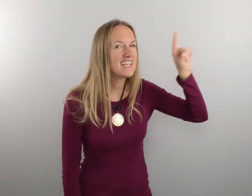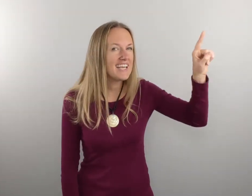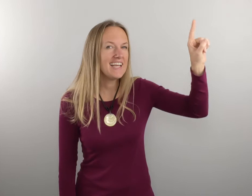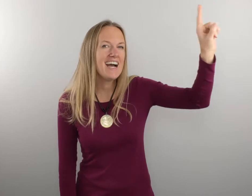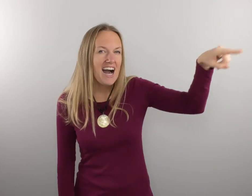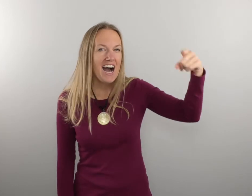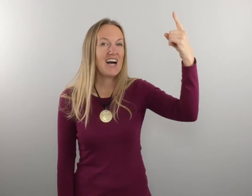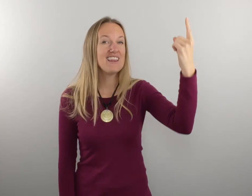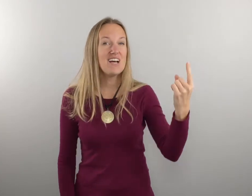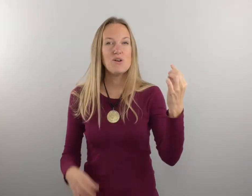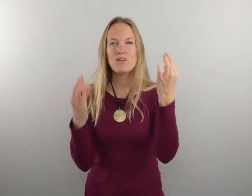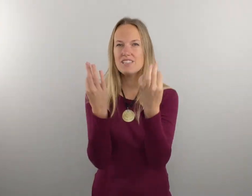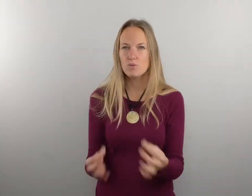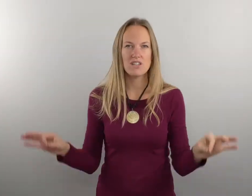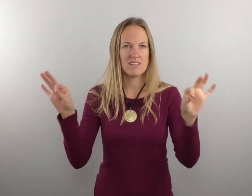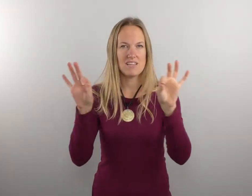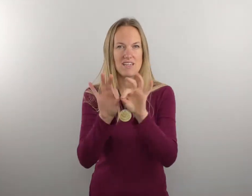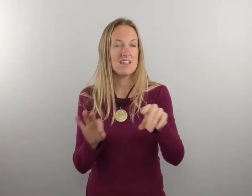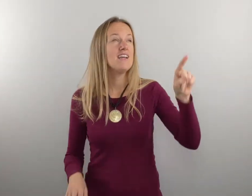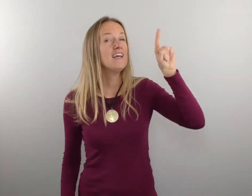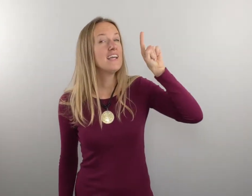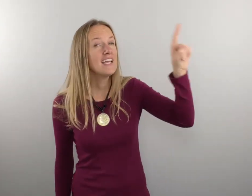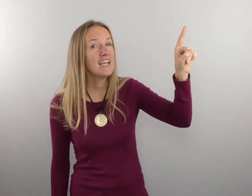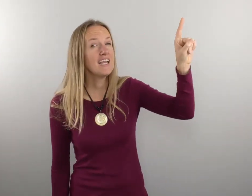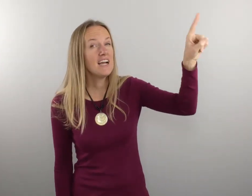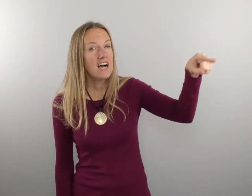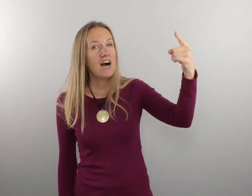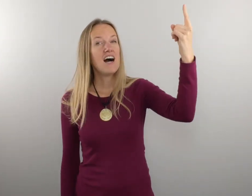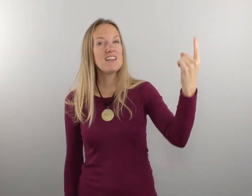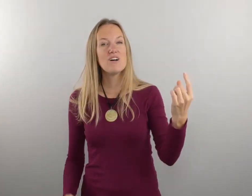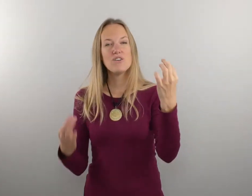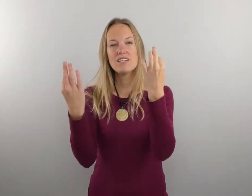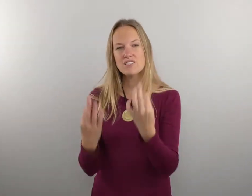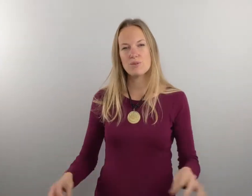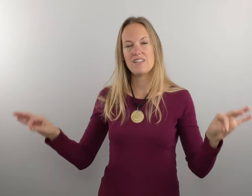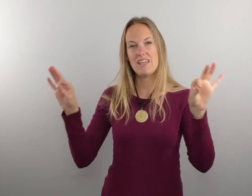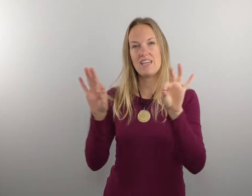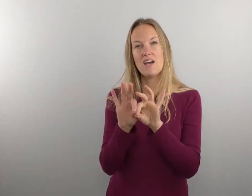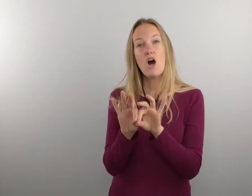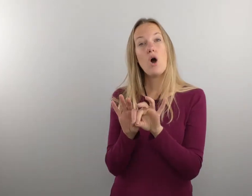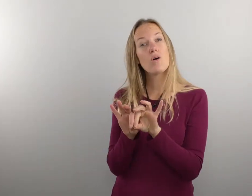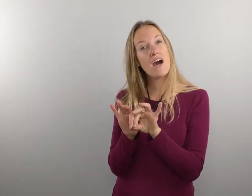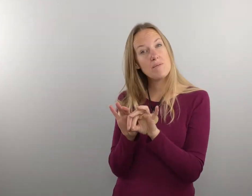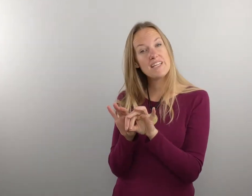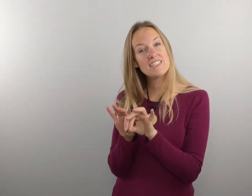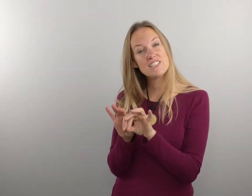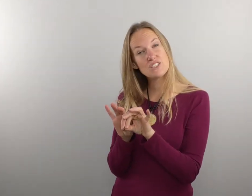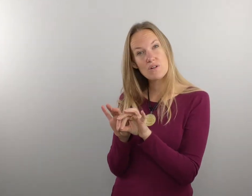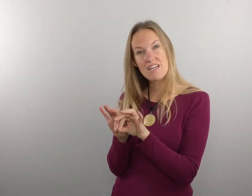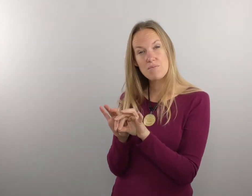He alone is worthy, He alone is worthy. Oh, come, let us adore Him,